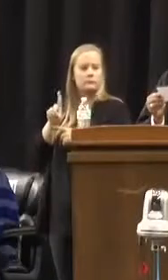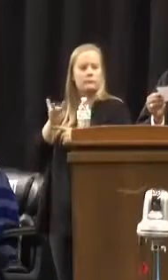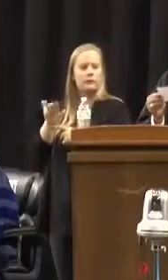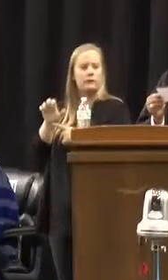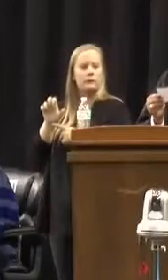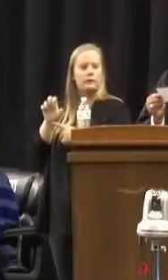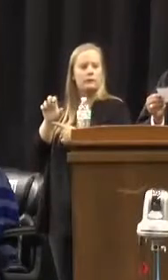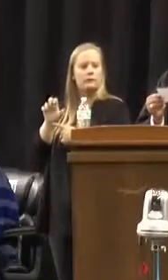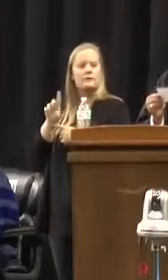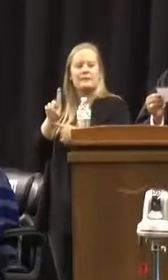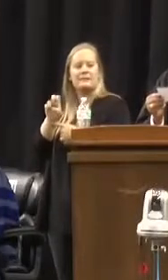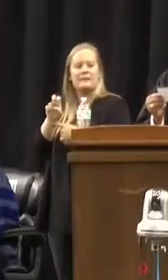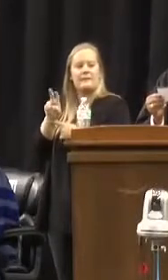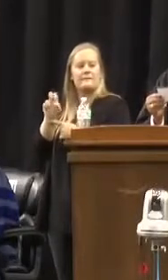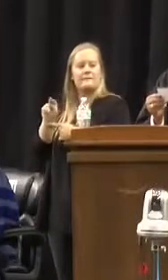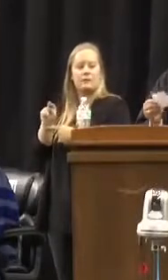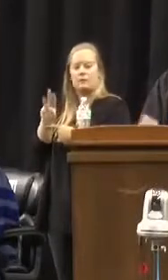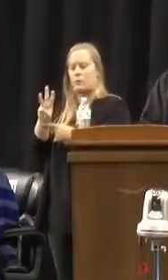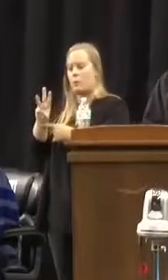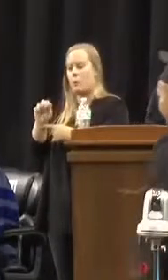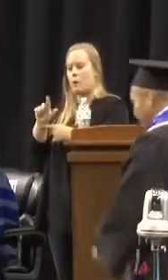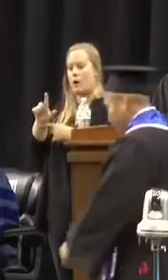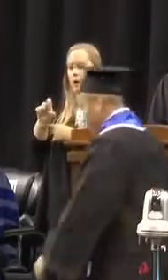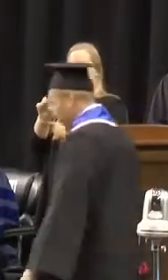Dion Marcel Wallace.